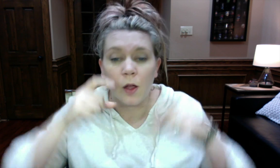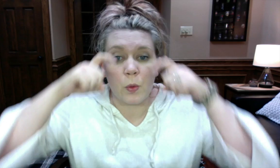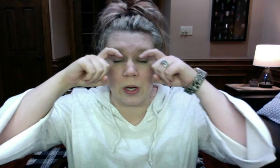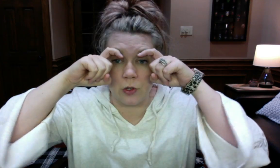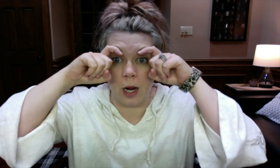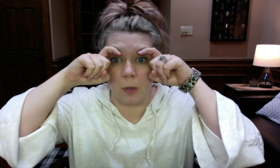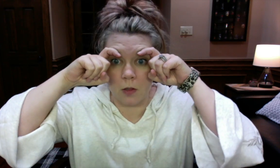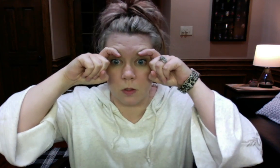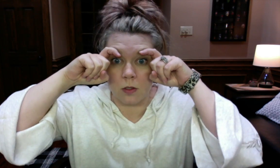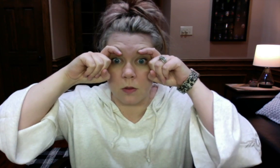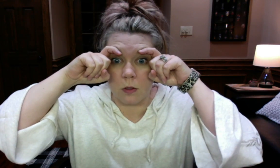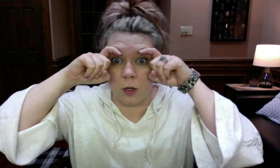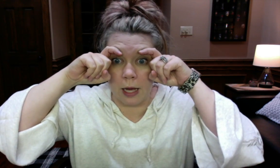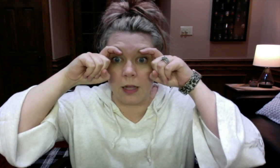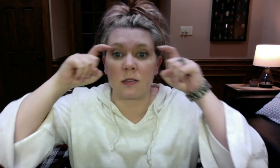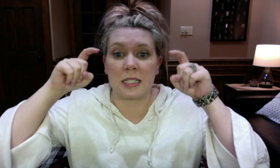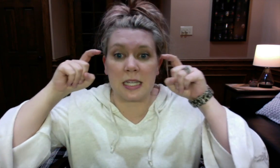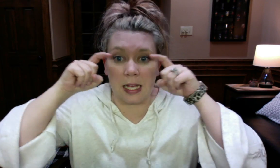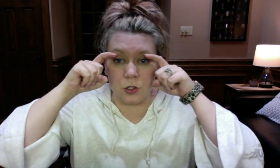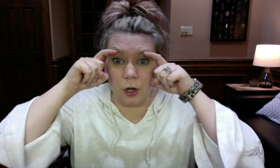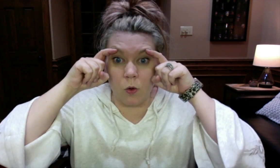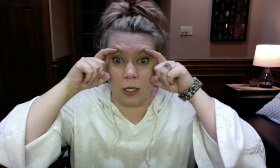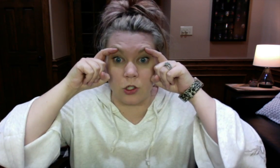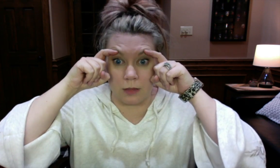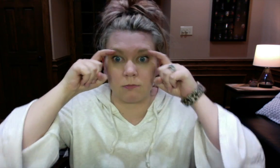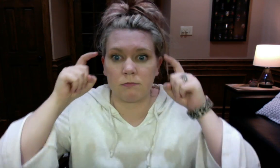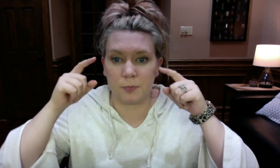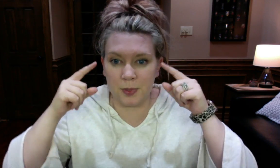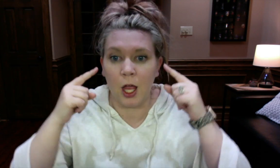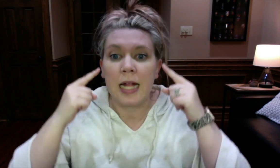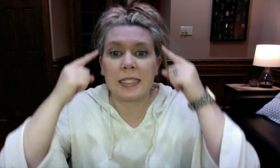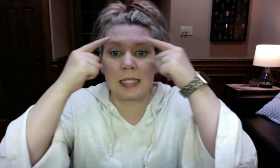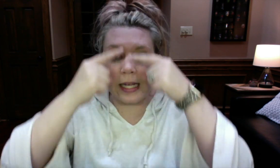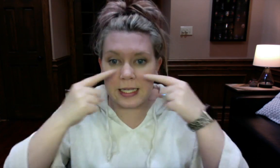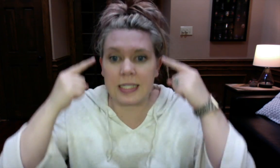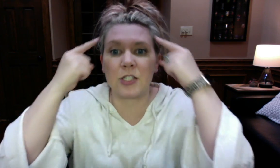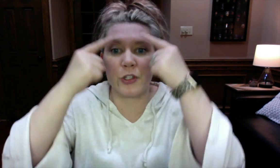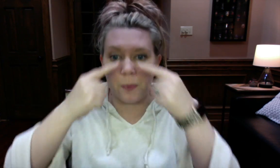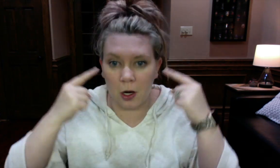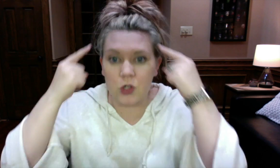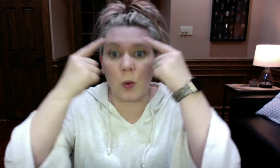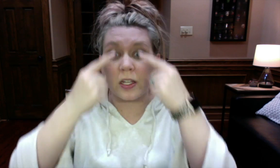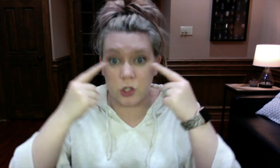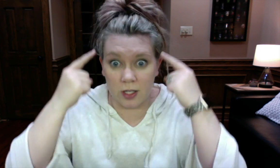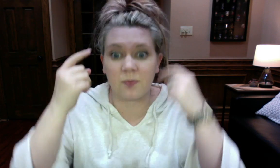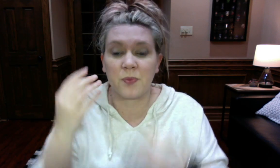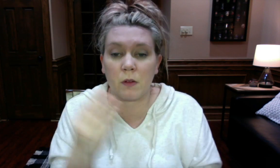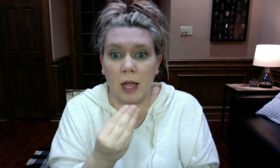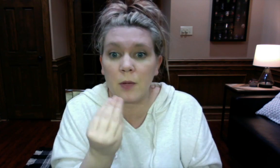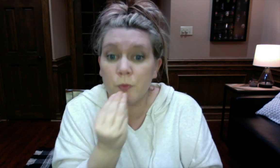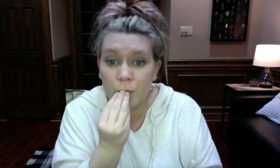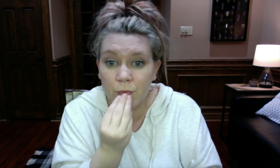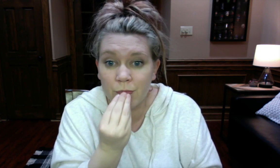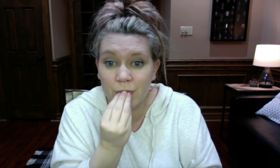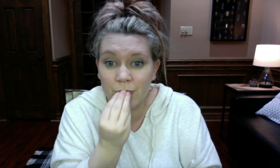Raise your eyebrows. Okay? That's a yes or no question. This is your punctuation. Okay?